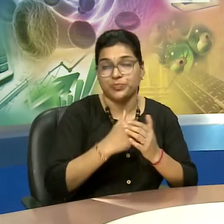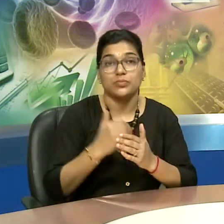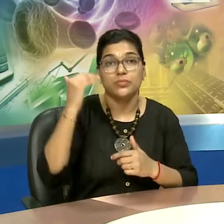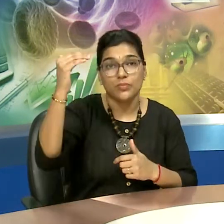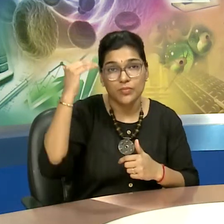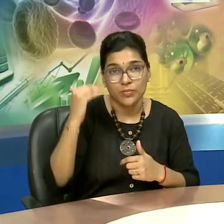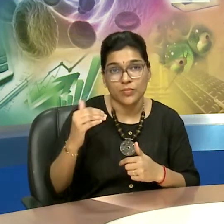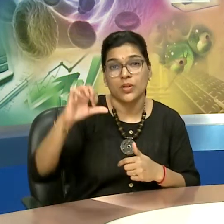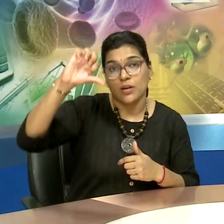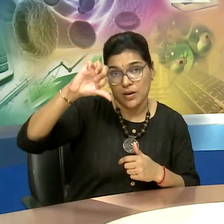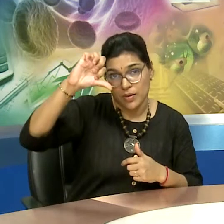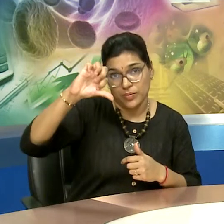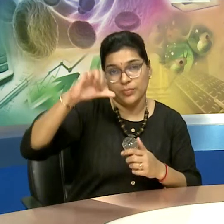states